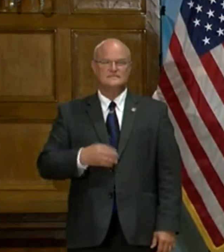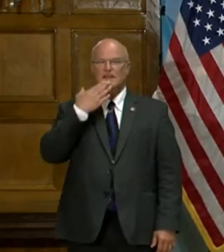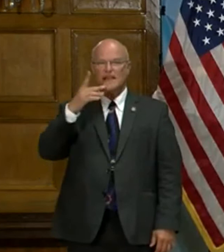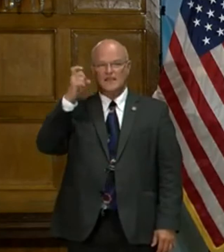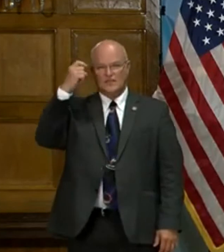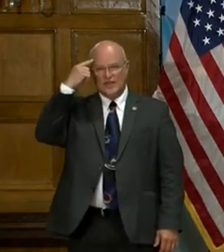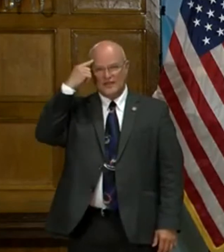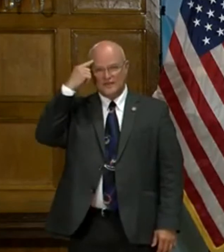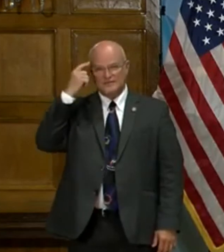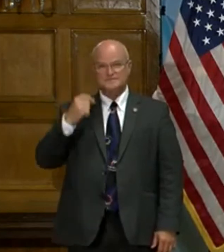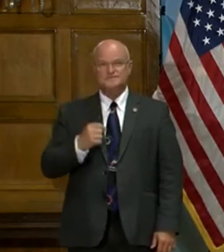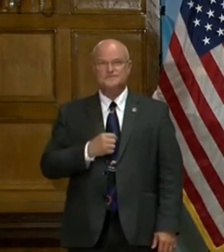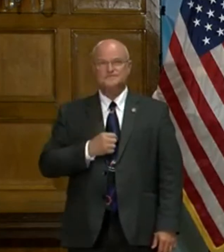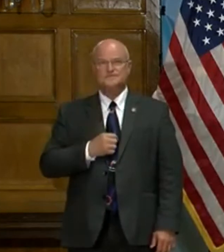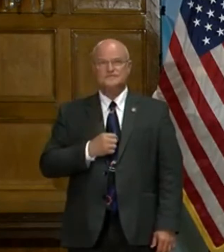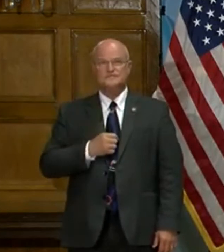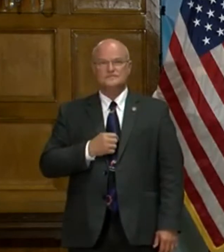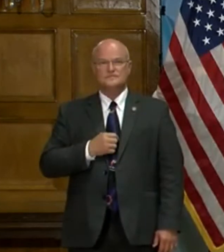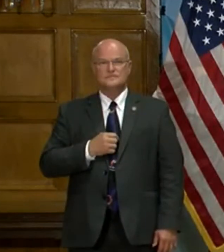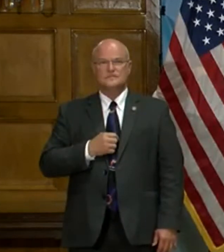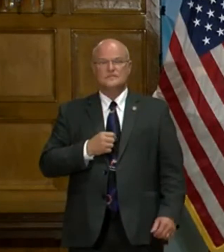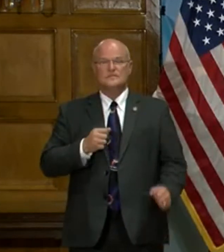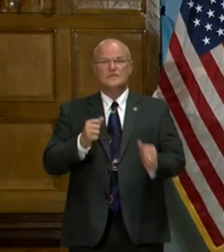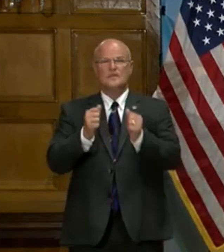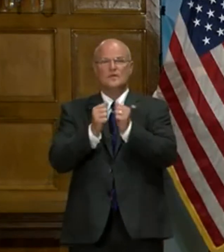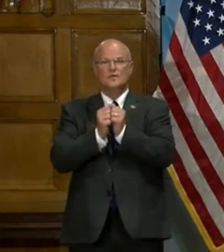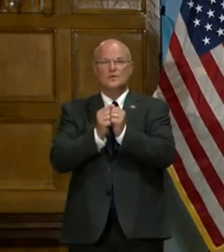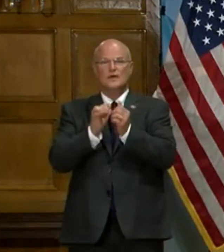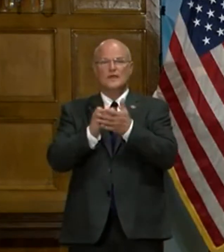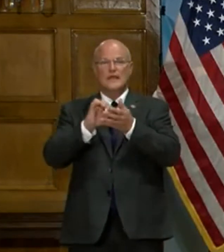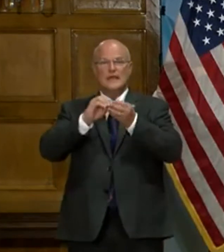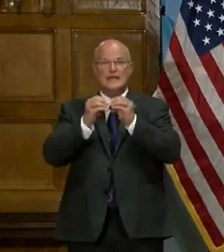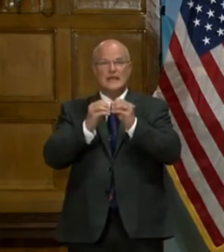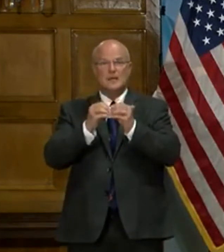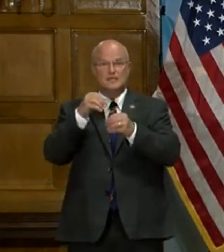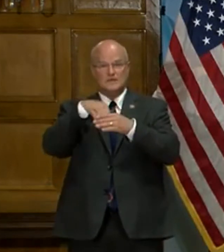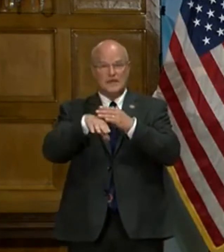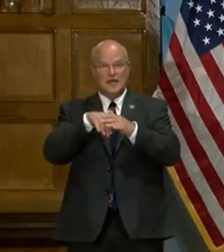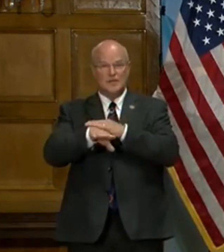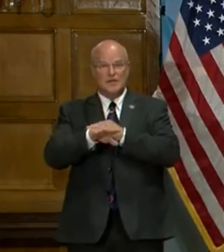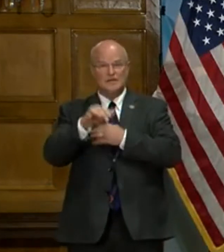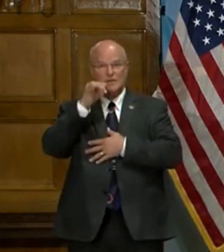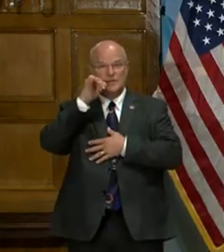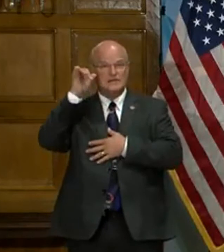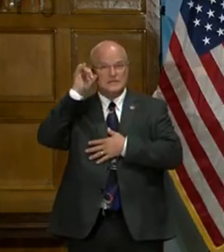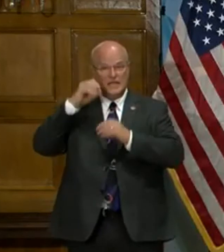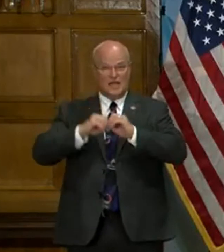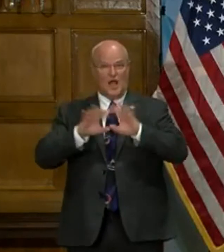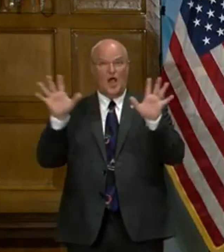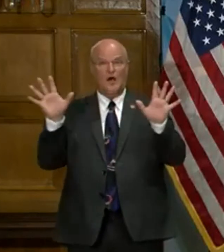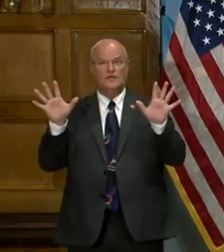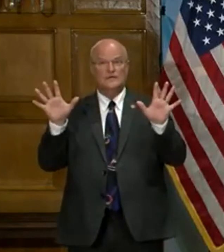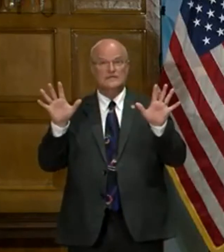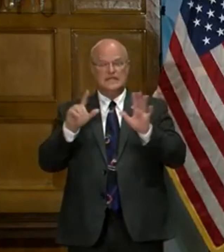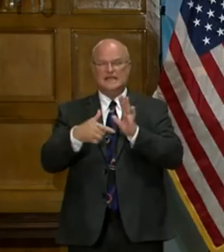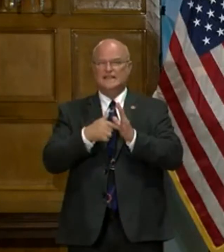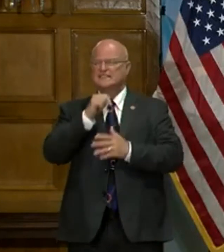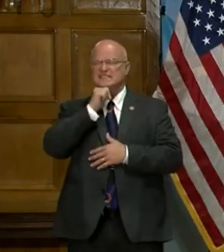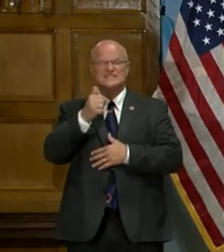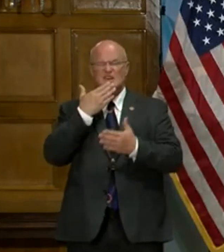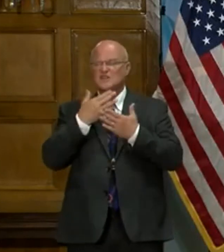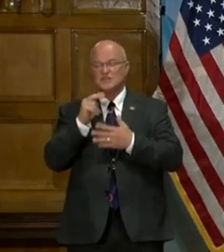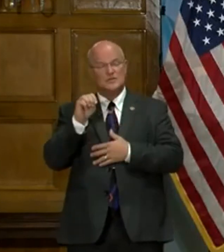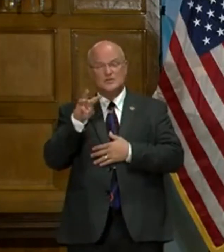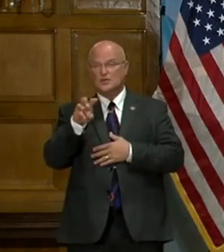Thank you, Governor. With the numbers that have come in from yesterday, obviously this is not